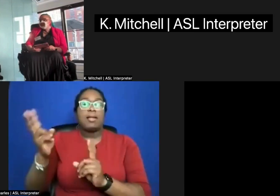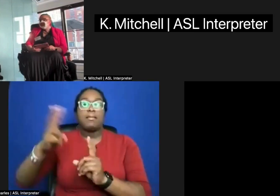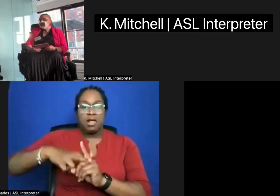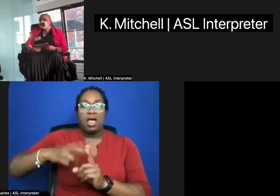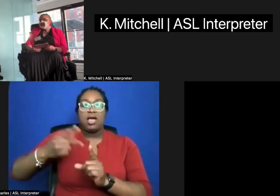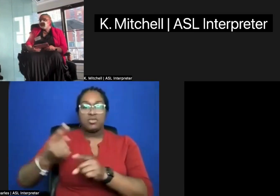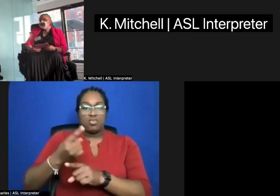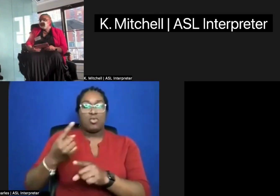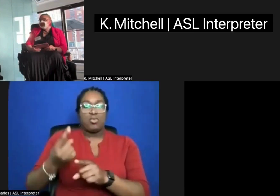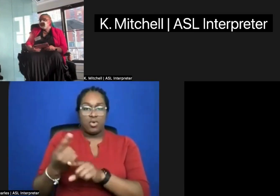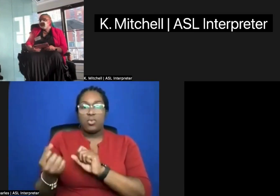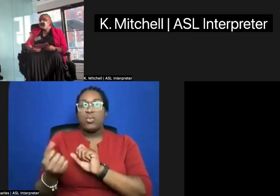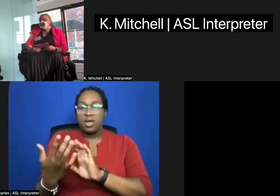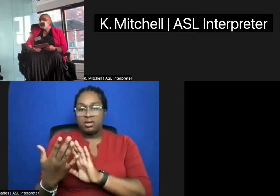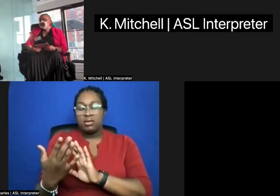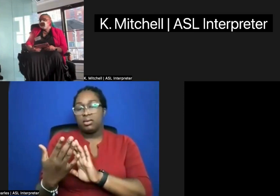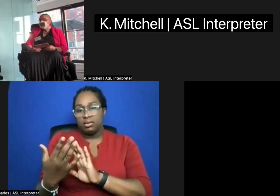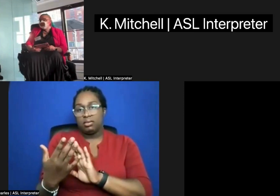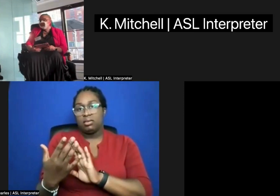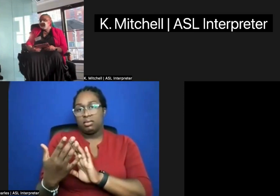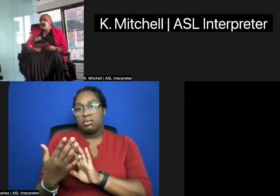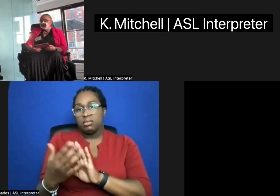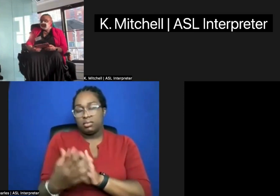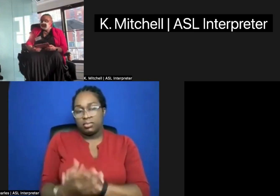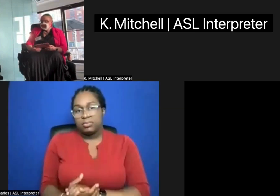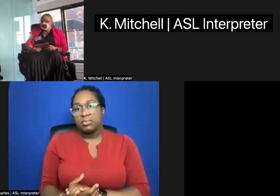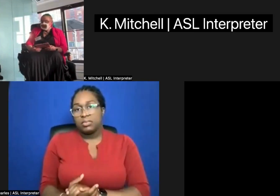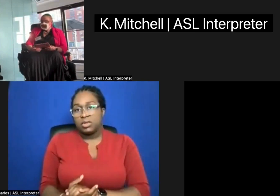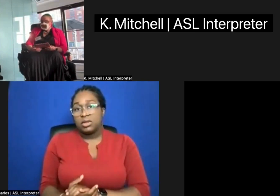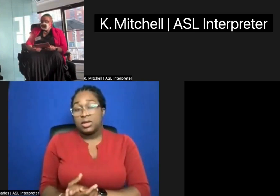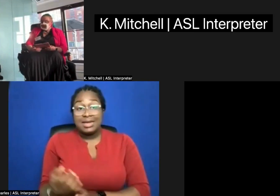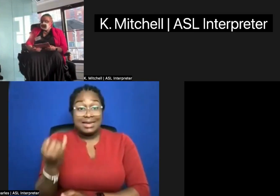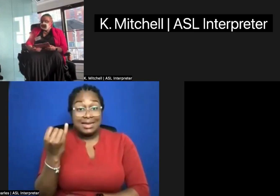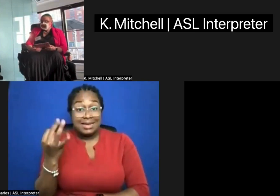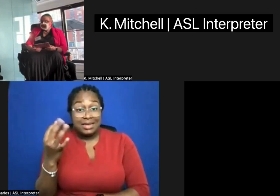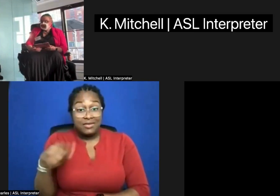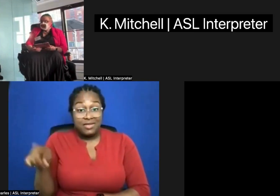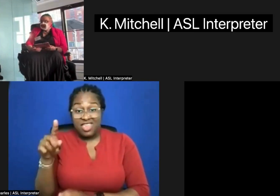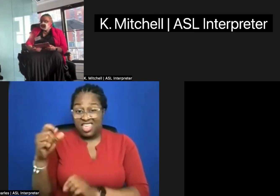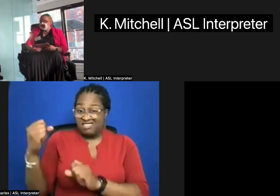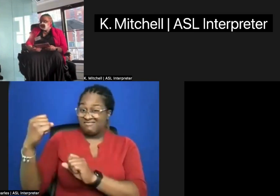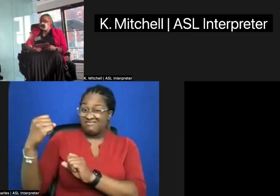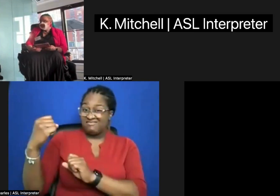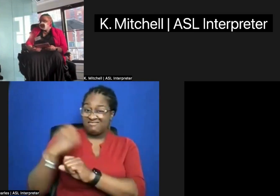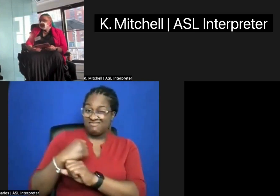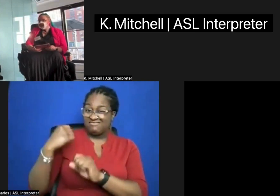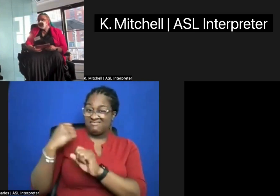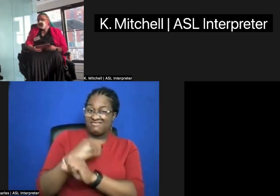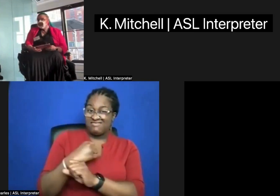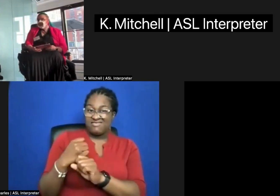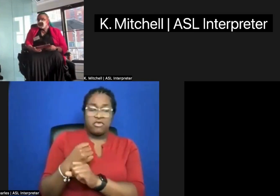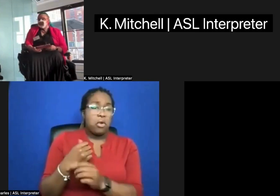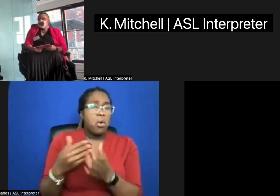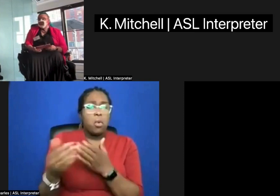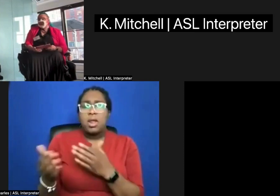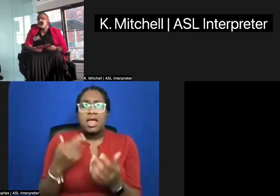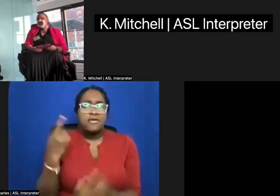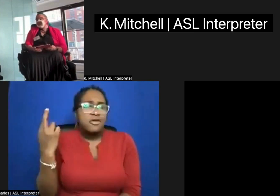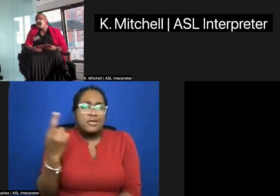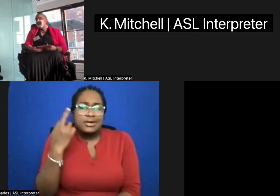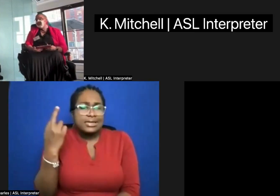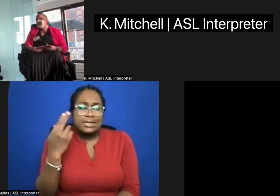way, there's even if they do fire, because, an employer can fire you for whatever reason, they can't do it